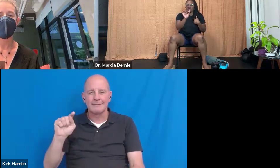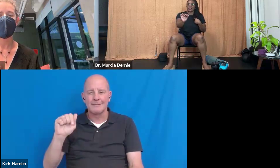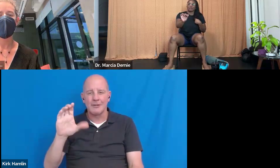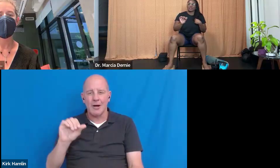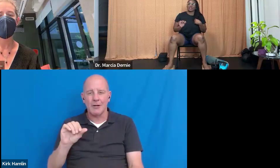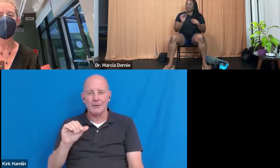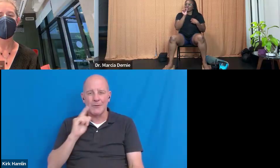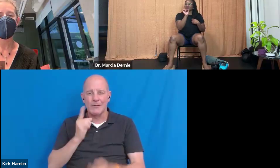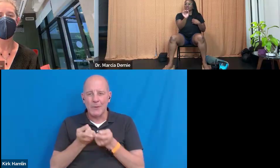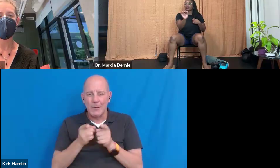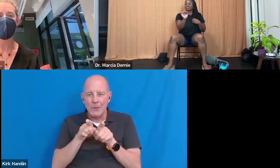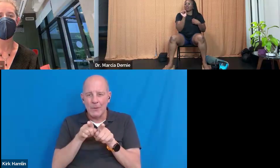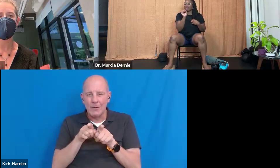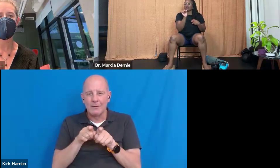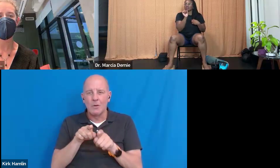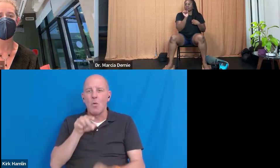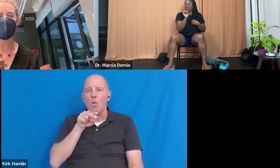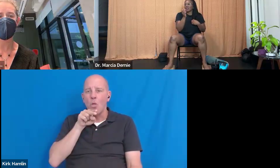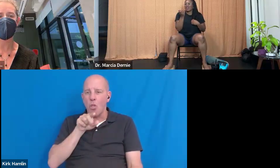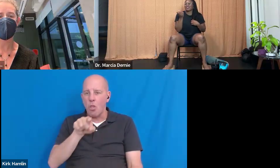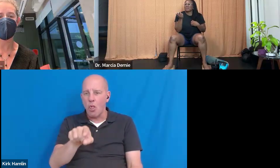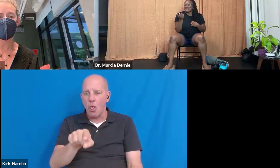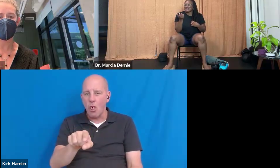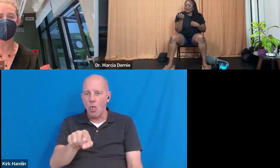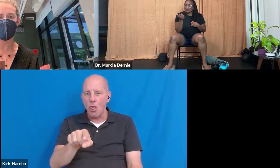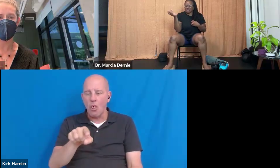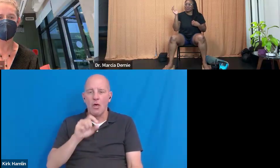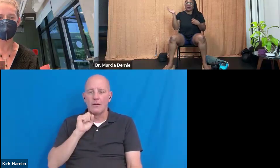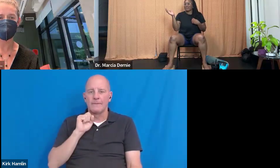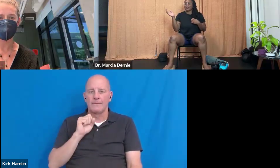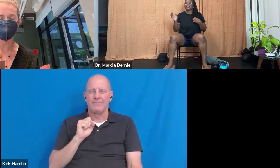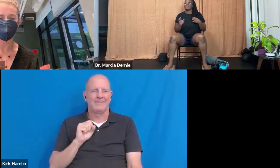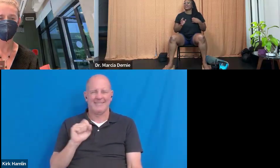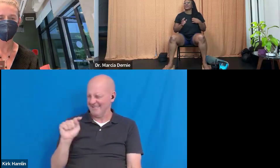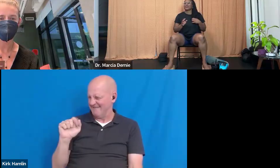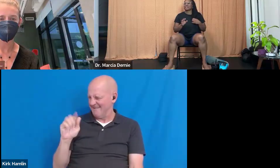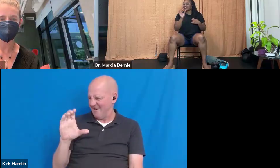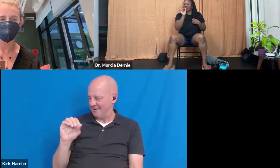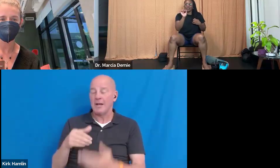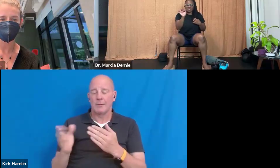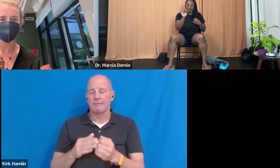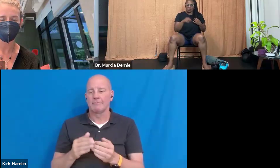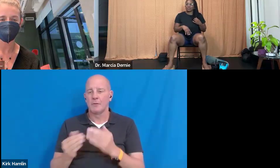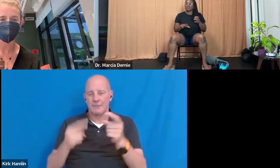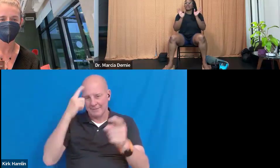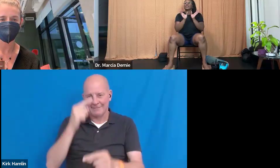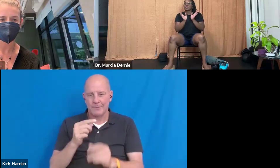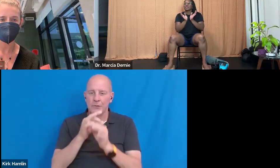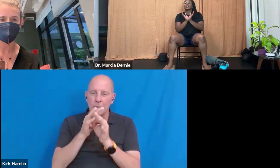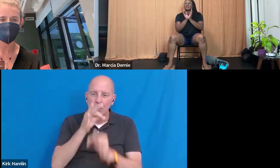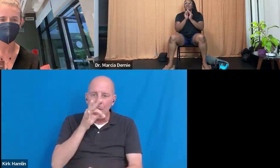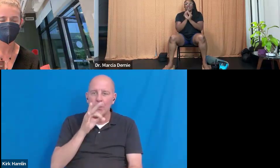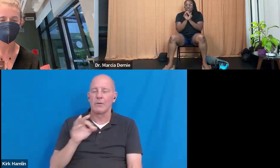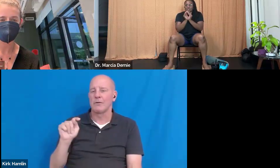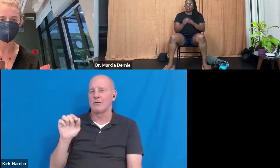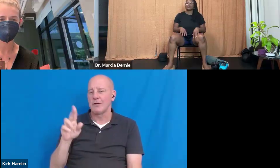And breathe out like you're breathing out through a straw, or I don't know why I said taco roll, whatever imagery works. A straw, a taco roll, your